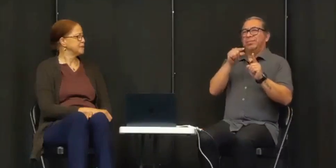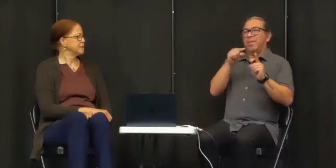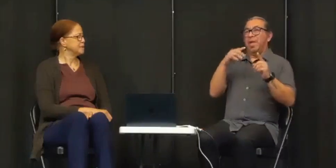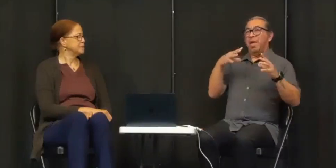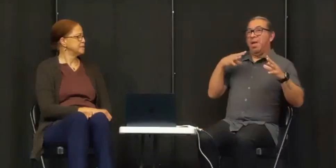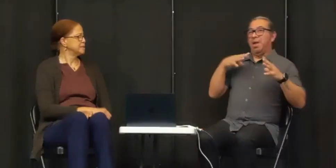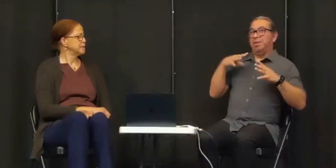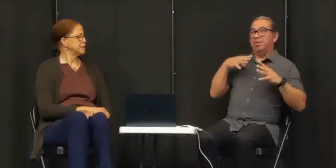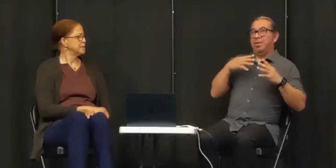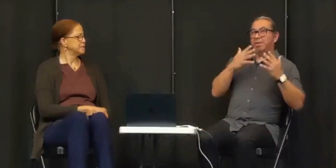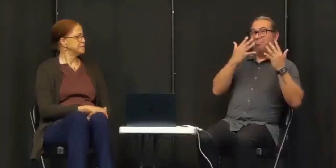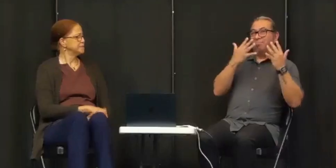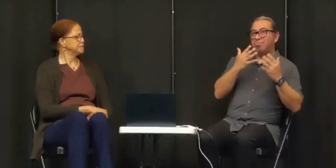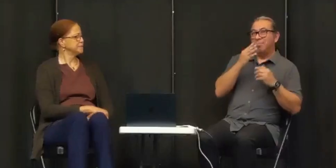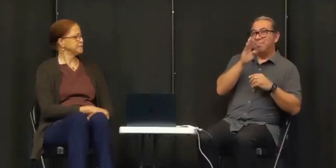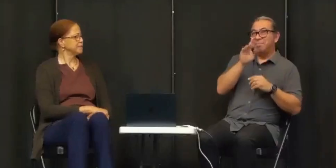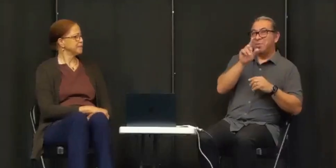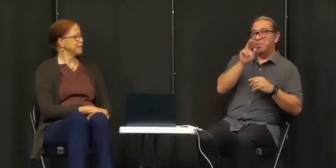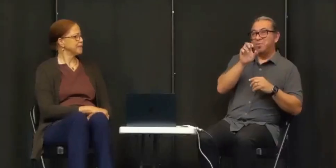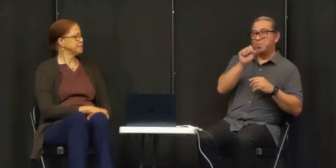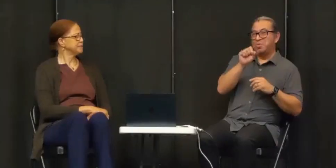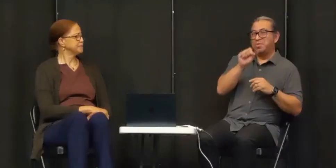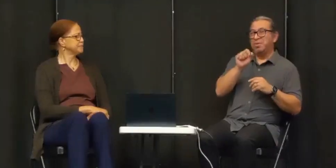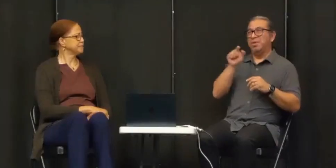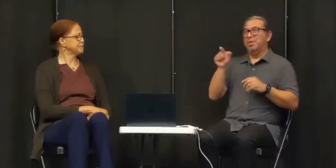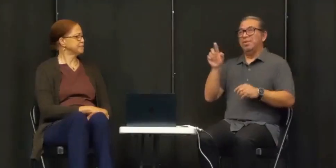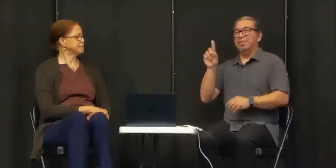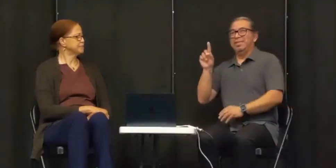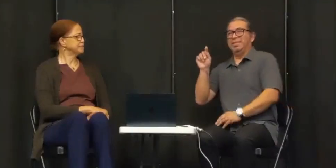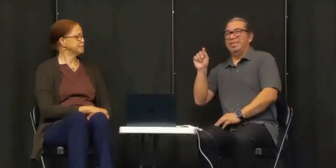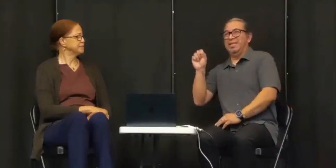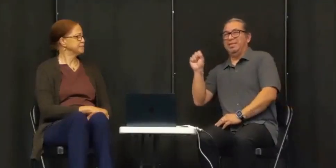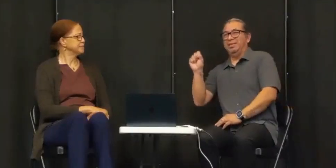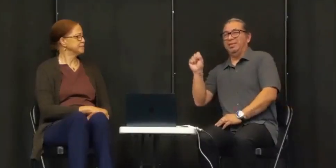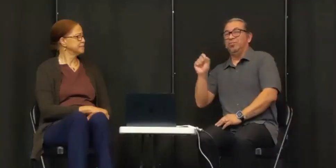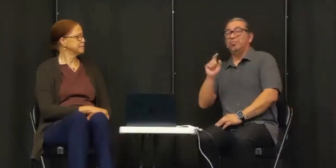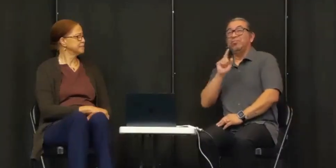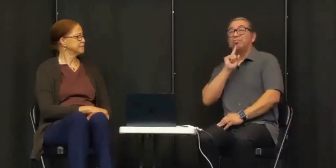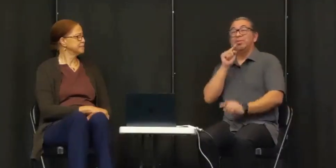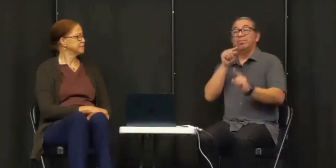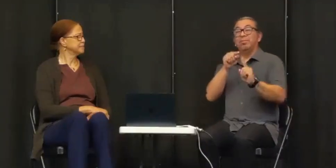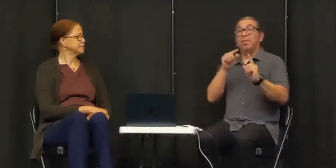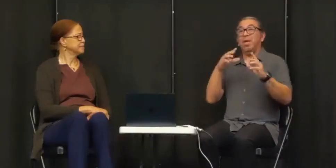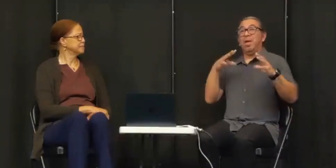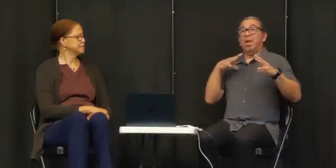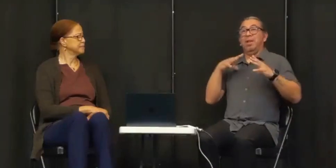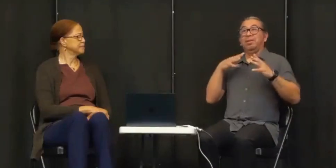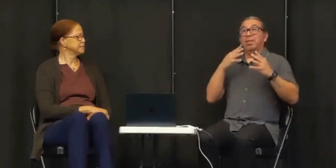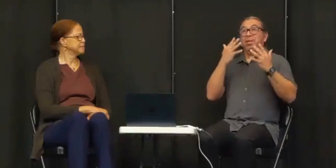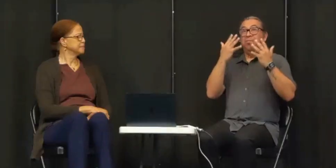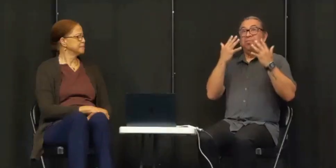What's the difference? Holiday blues, or holiday stress, and DTS.